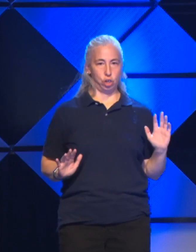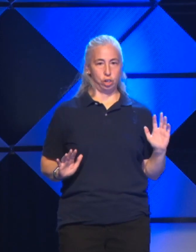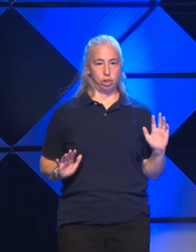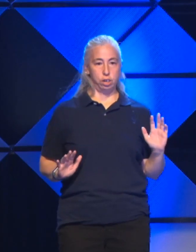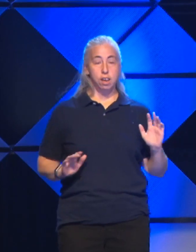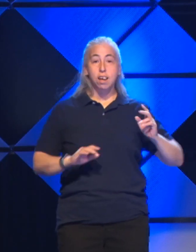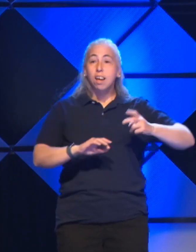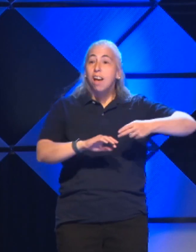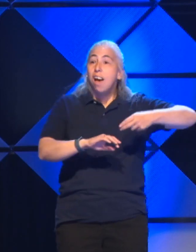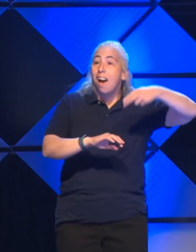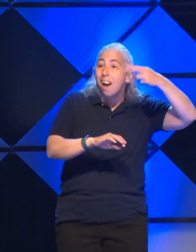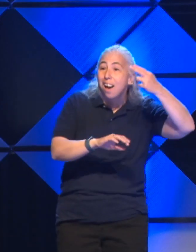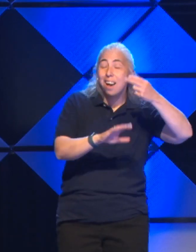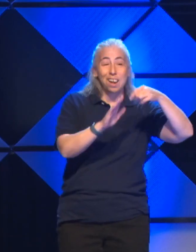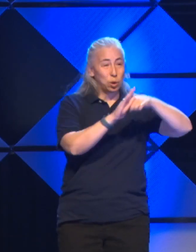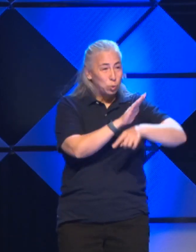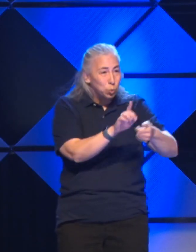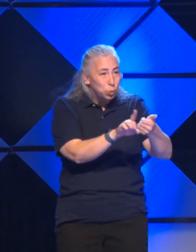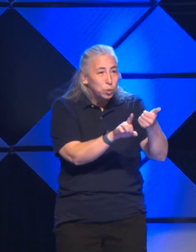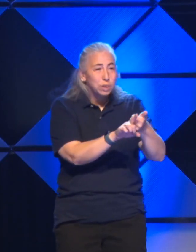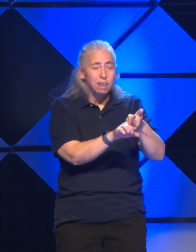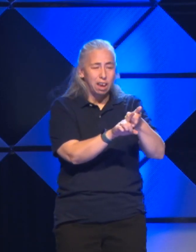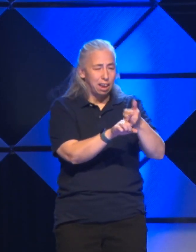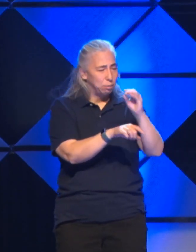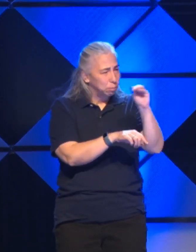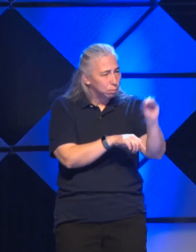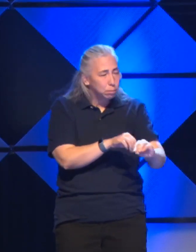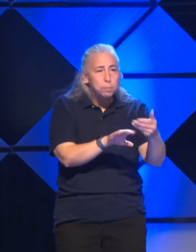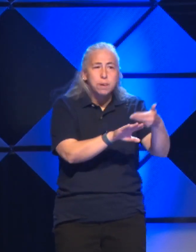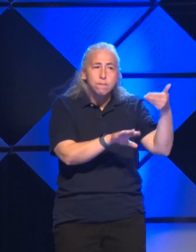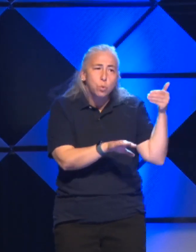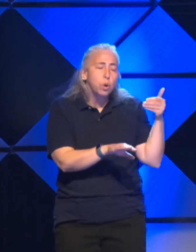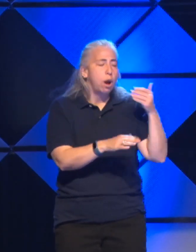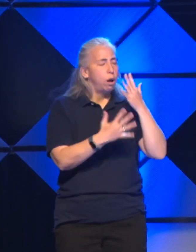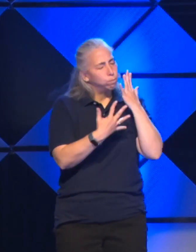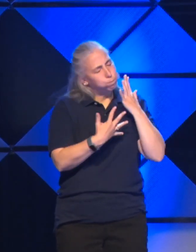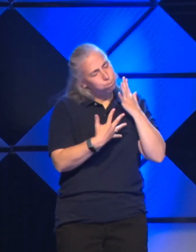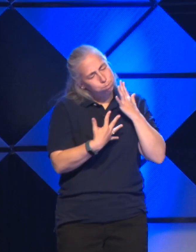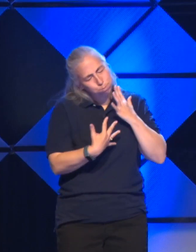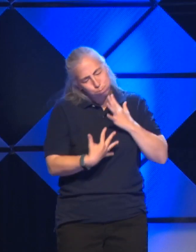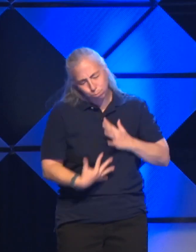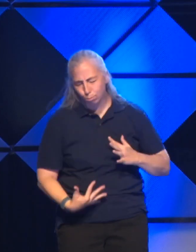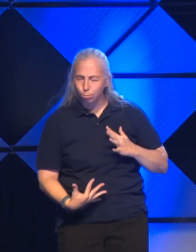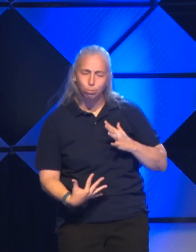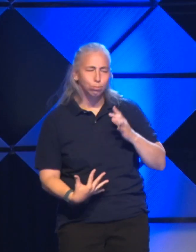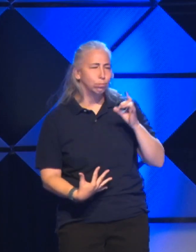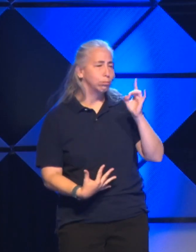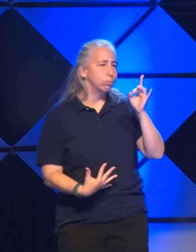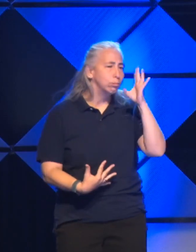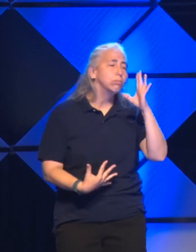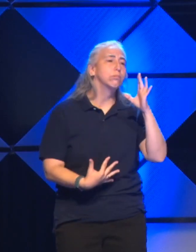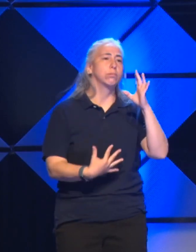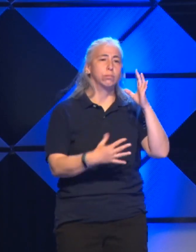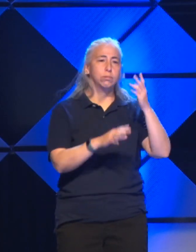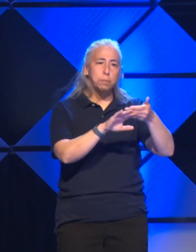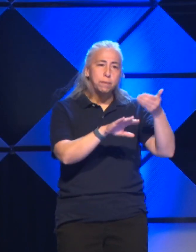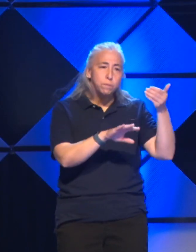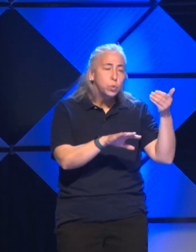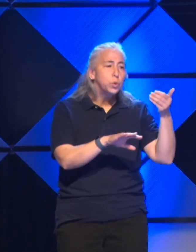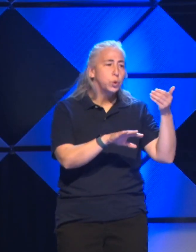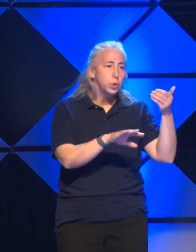rate, from a very high depression level in the ghetto, from a very